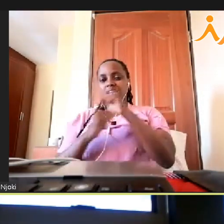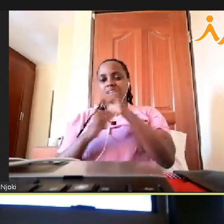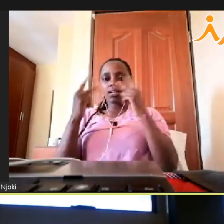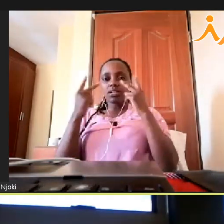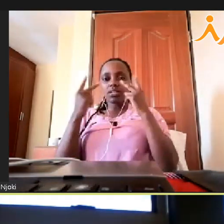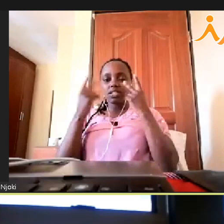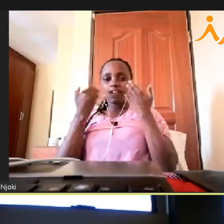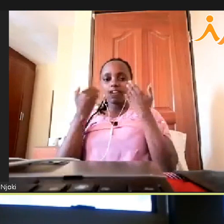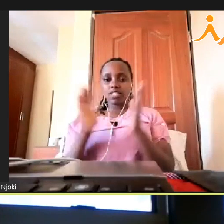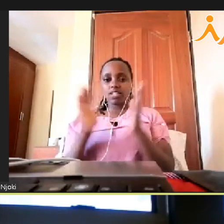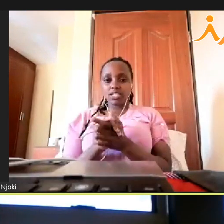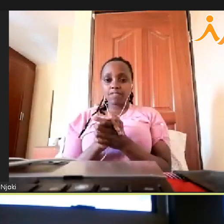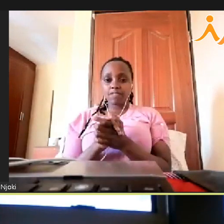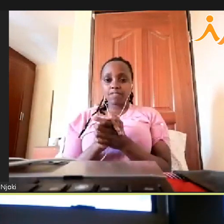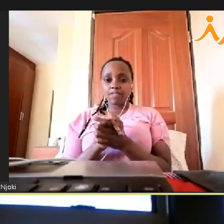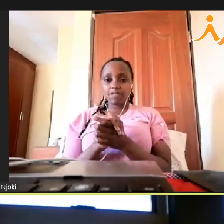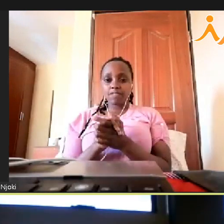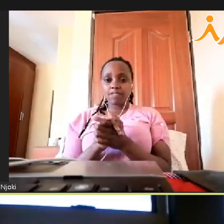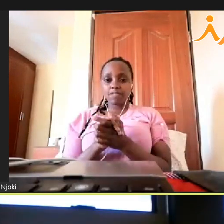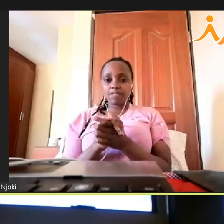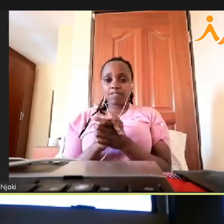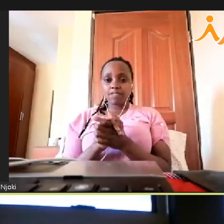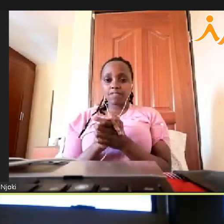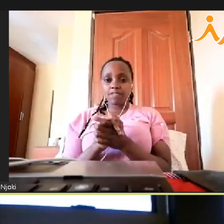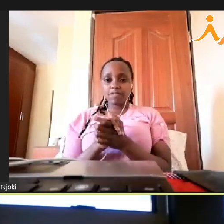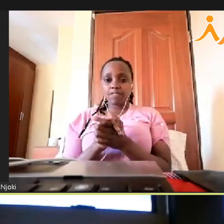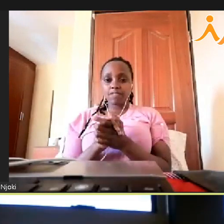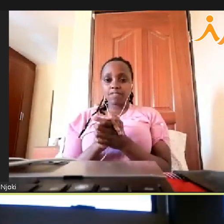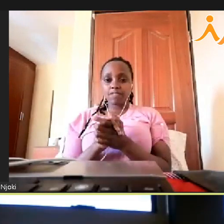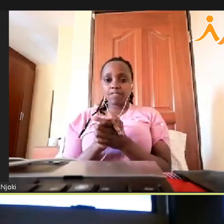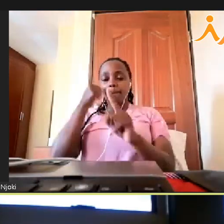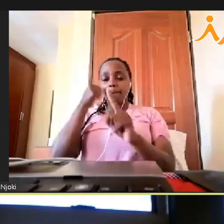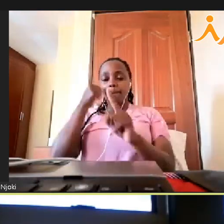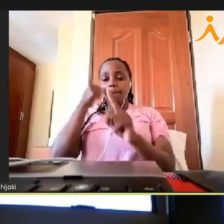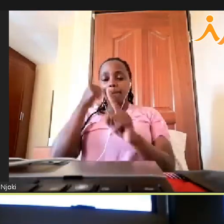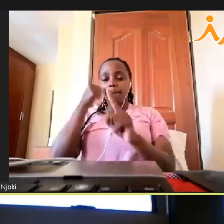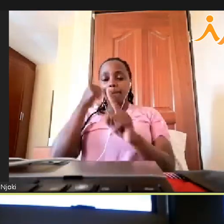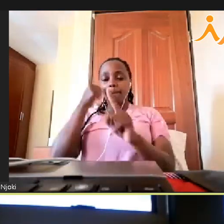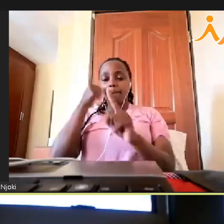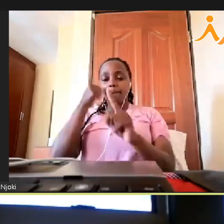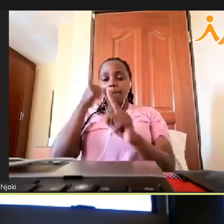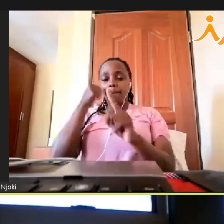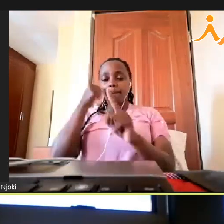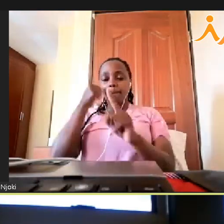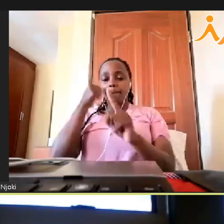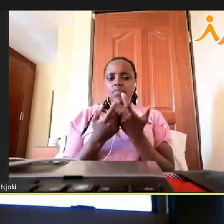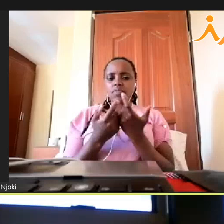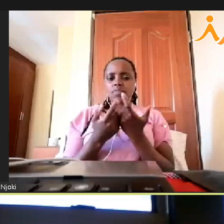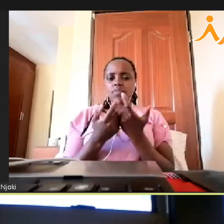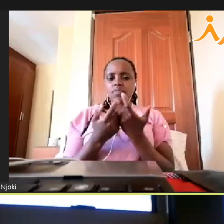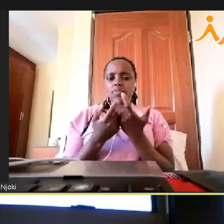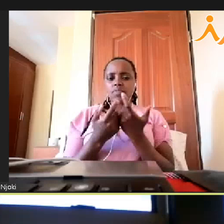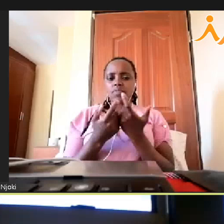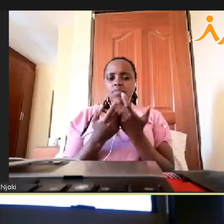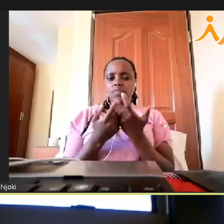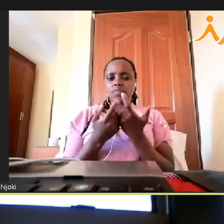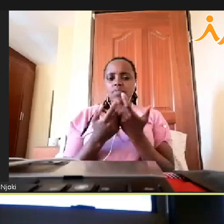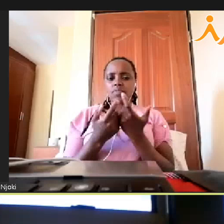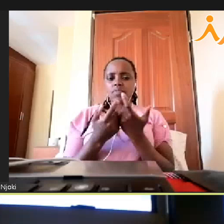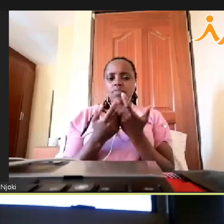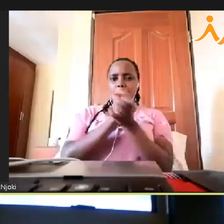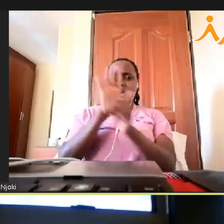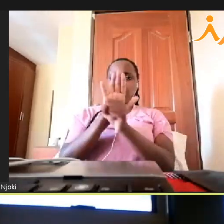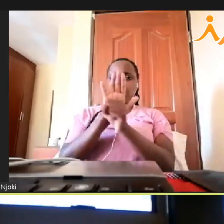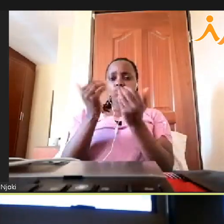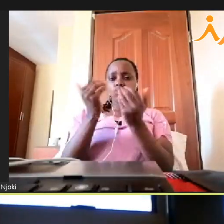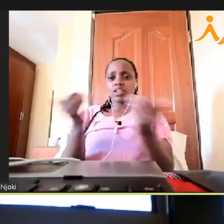have seen impact there. There was conversation around the amendments of the Penal Code where the age of majority for